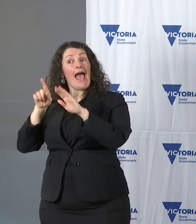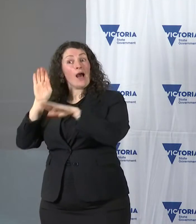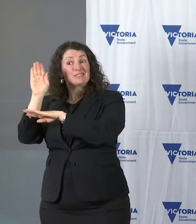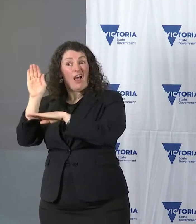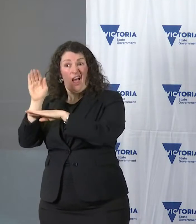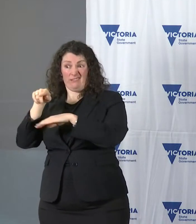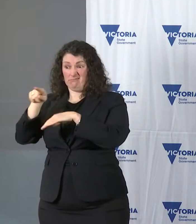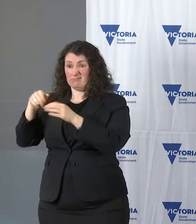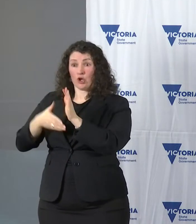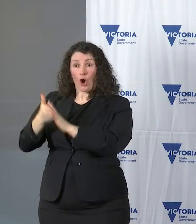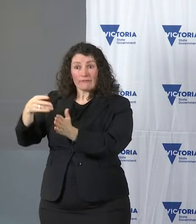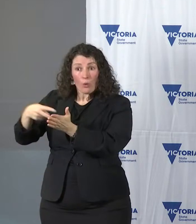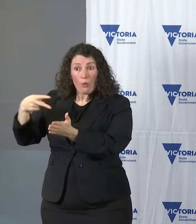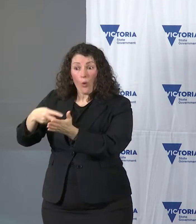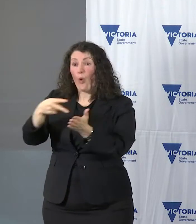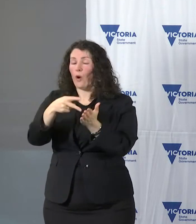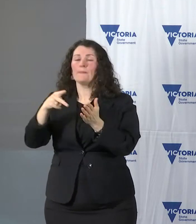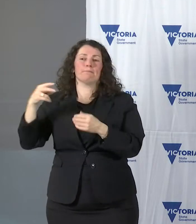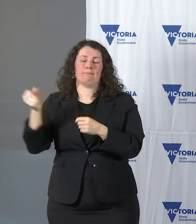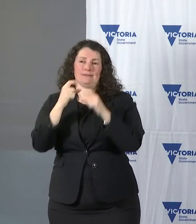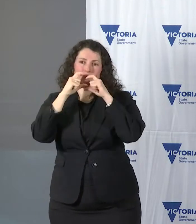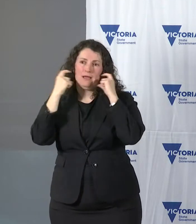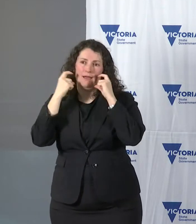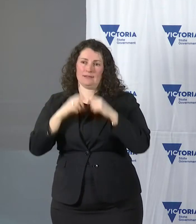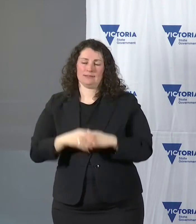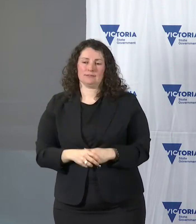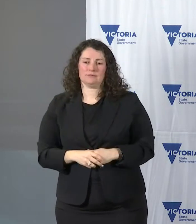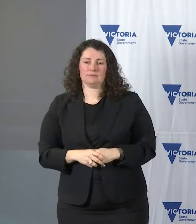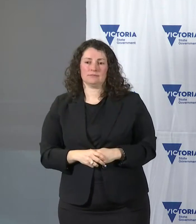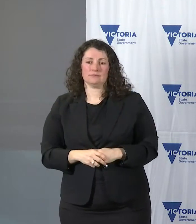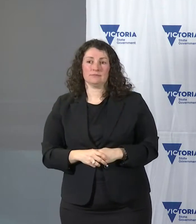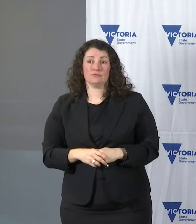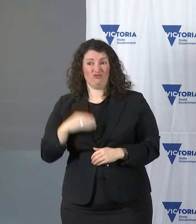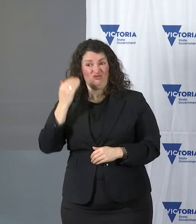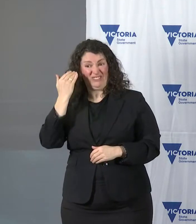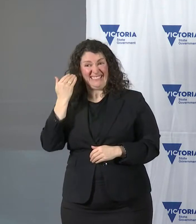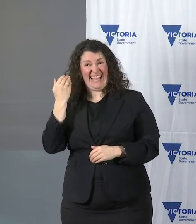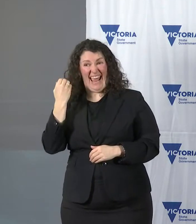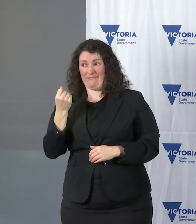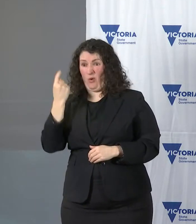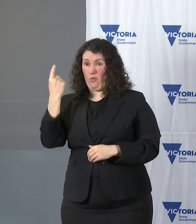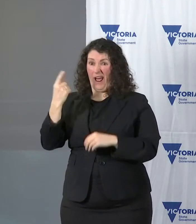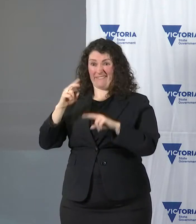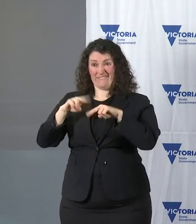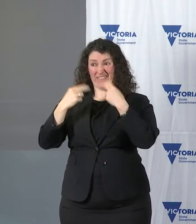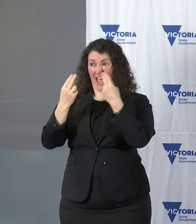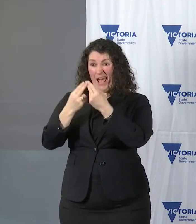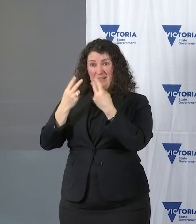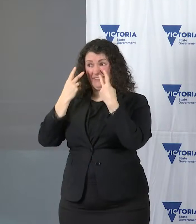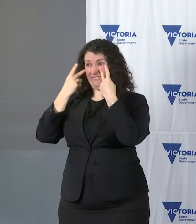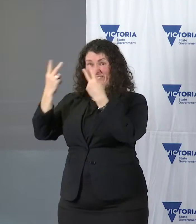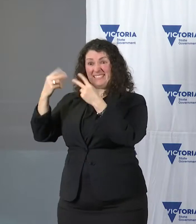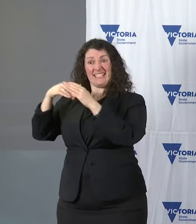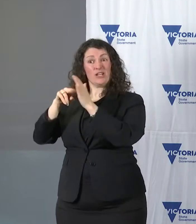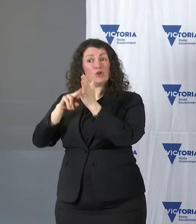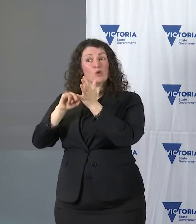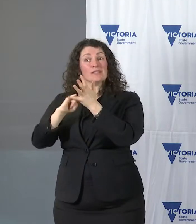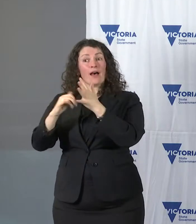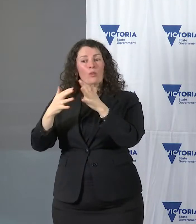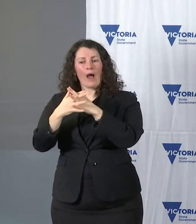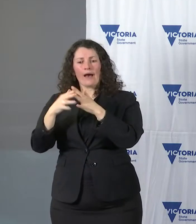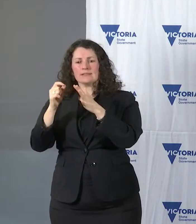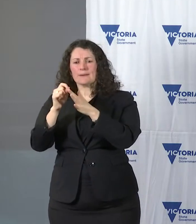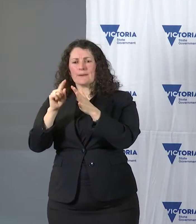coronavirus spreads the most. There was a recent household gathering in Pendle Hill in New South Wales where dozens of people have